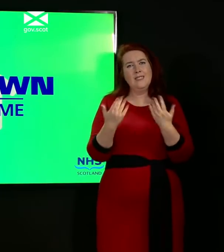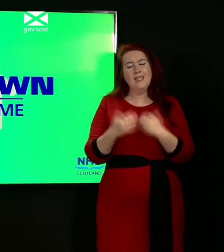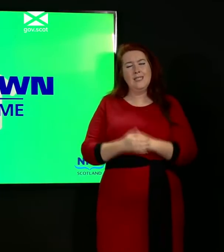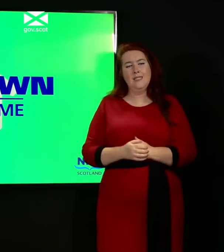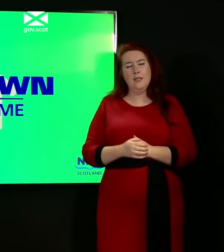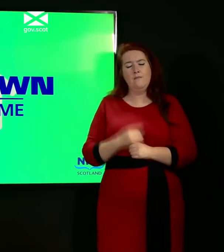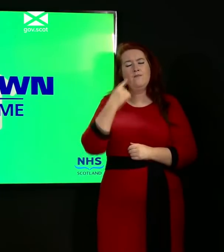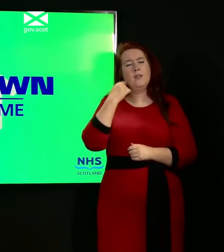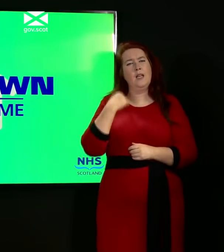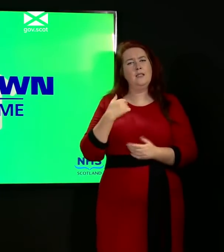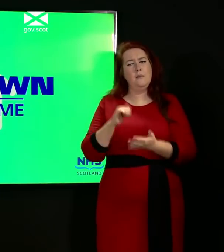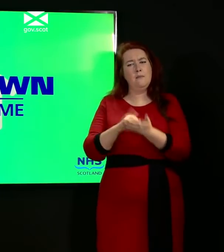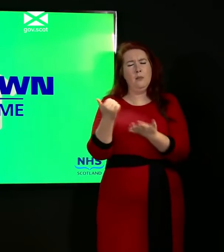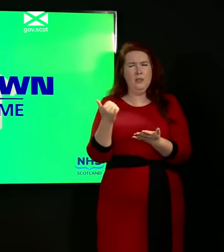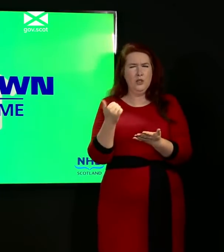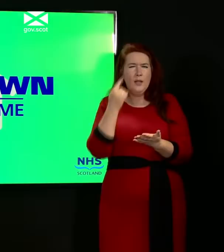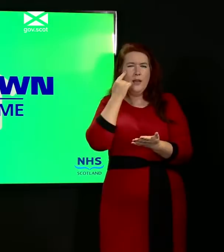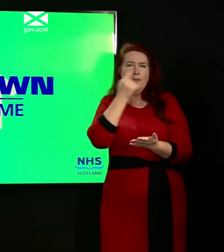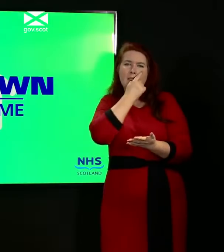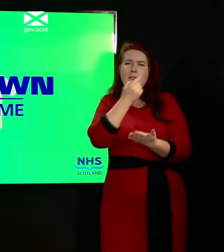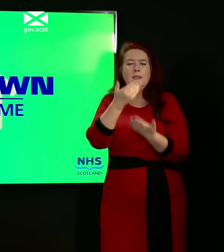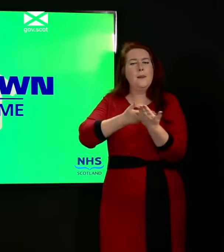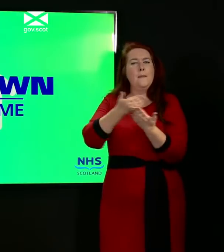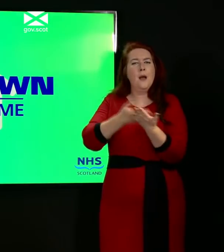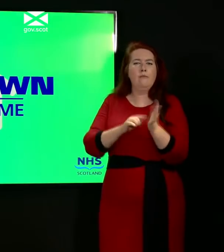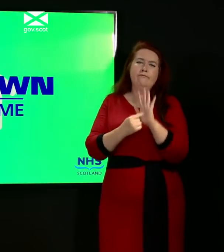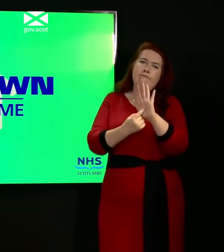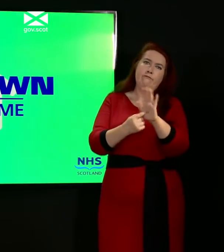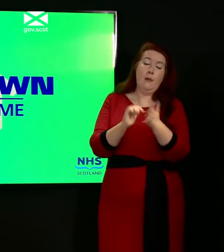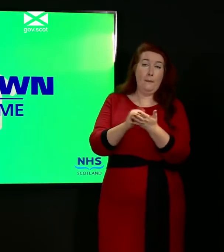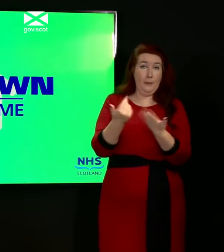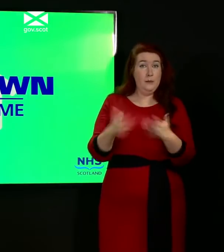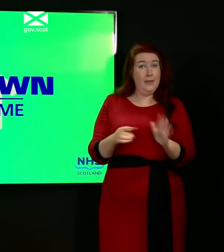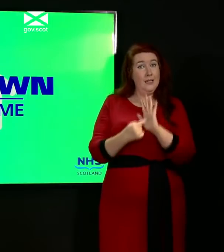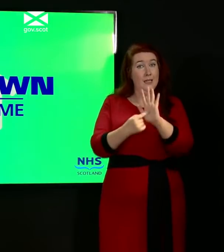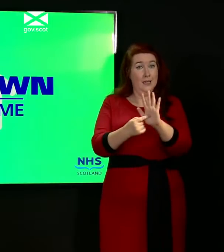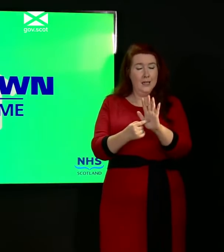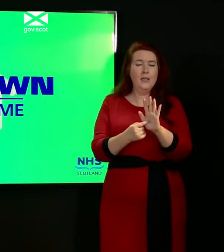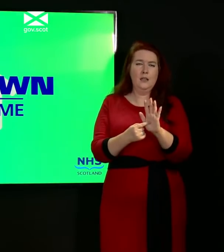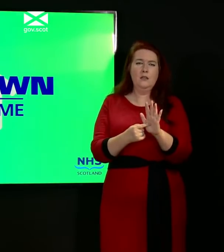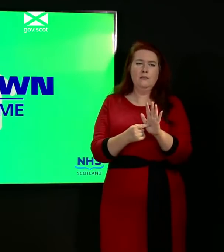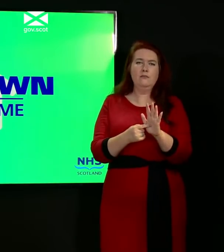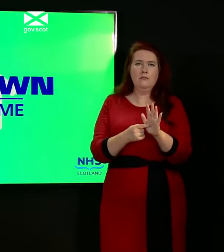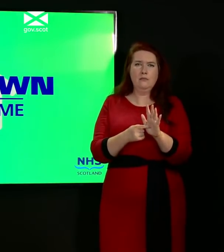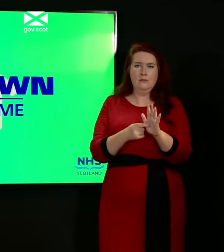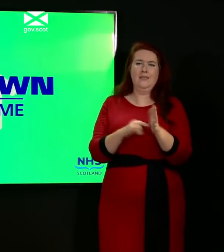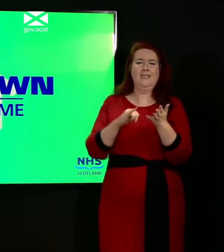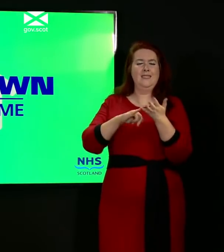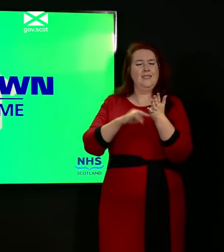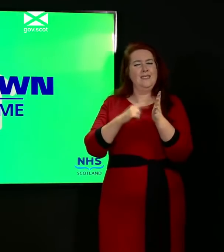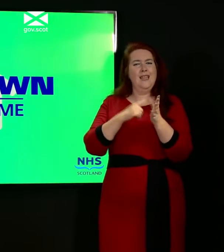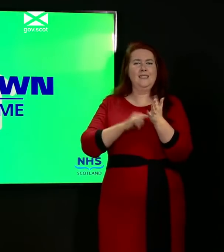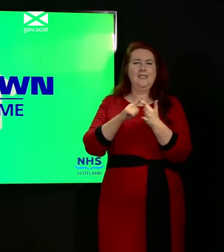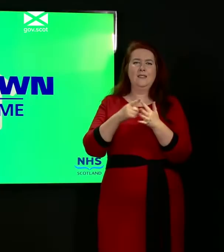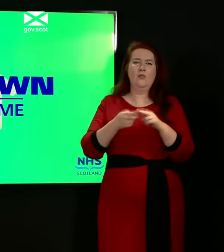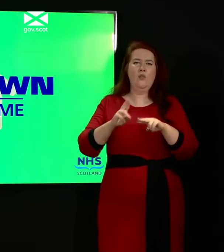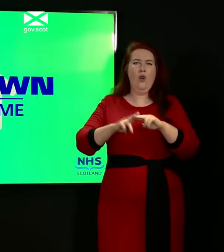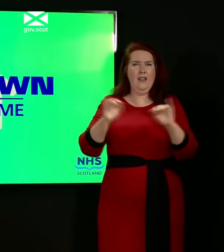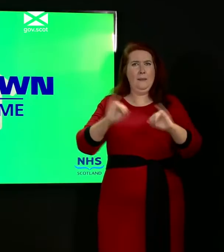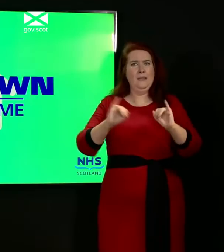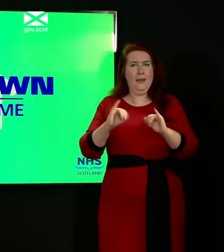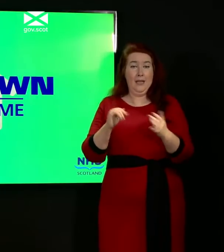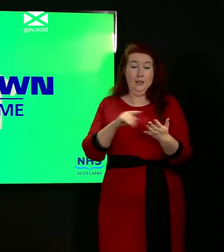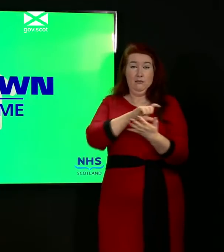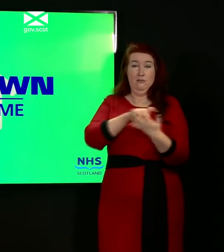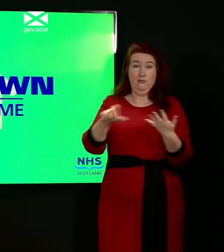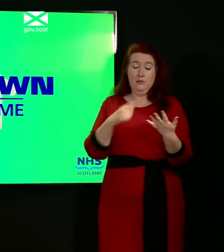yesterday a brief evidence paper to go along with that new guidance. The State of the Epidemic, it was called. And it says in the